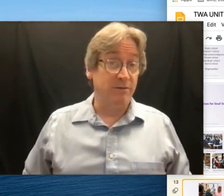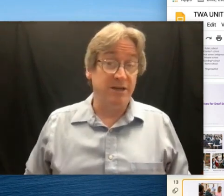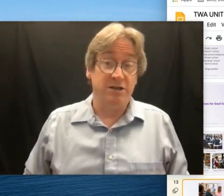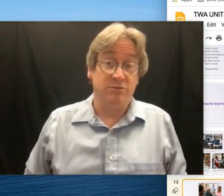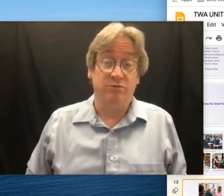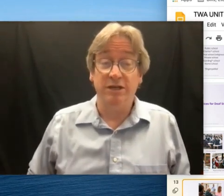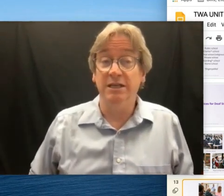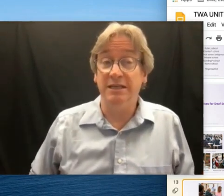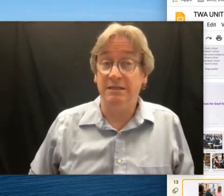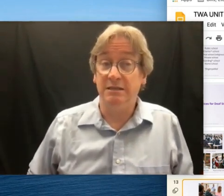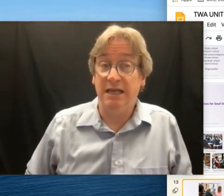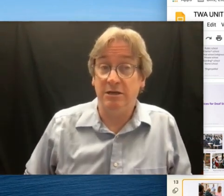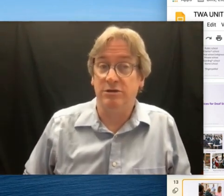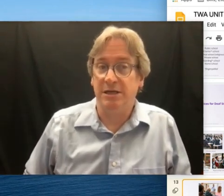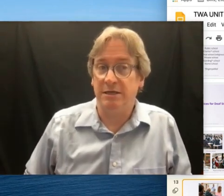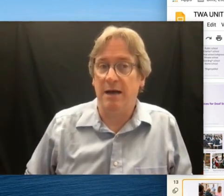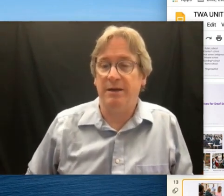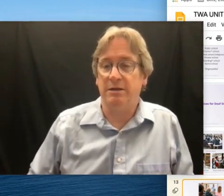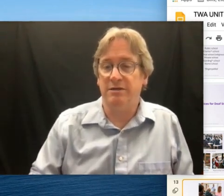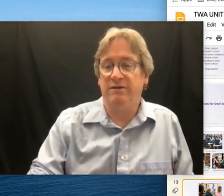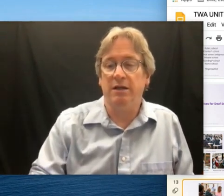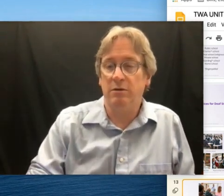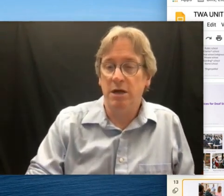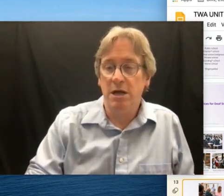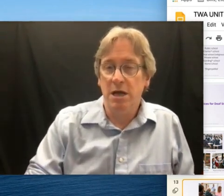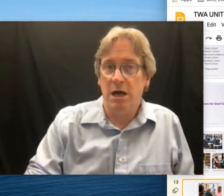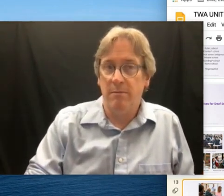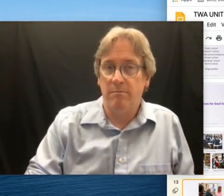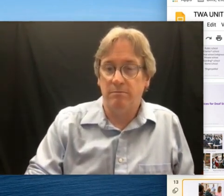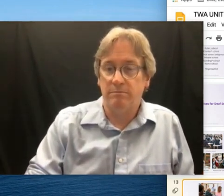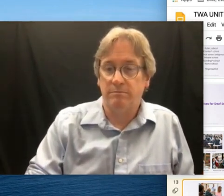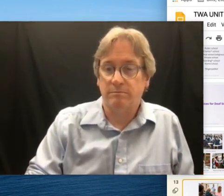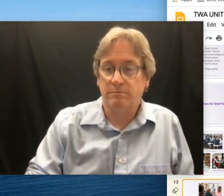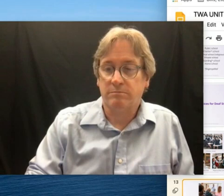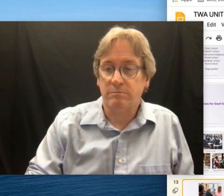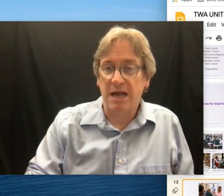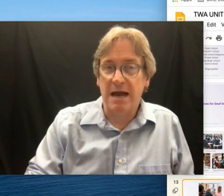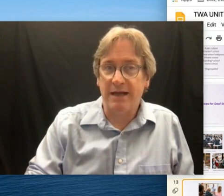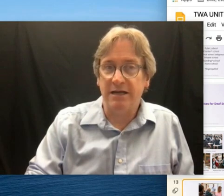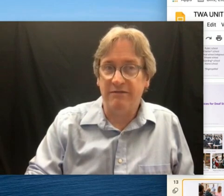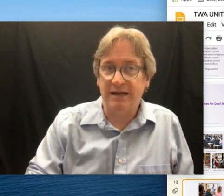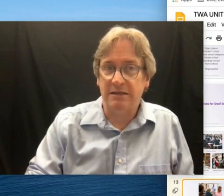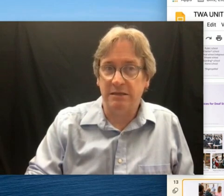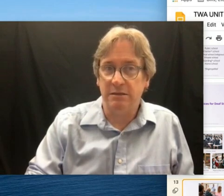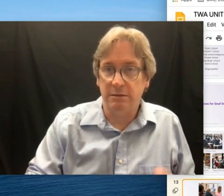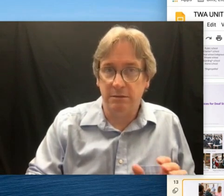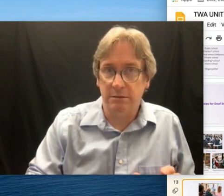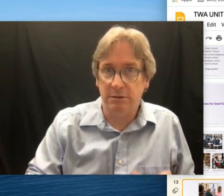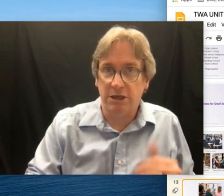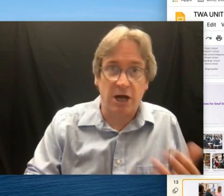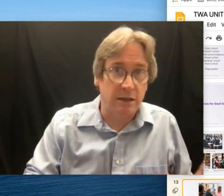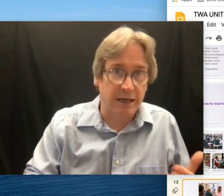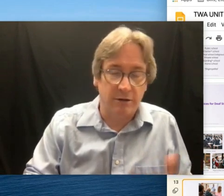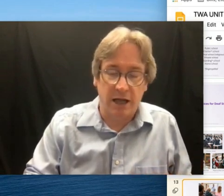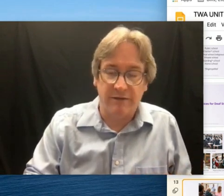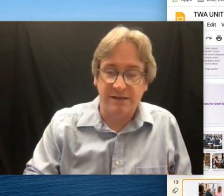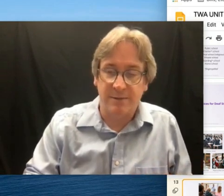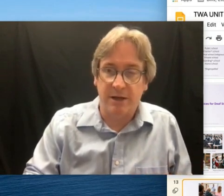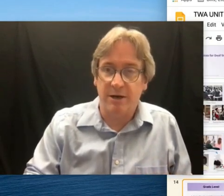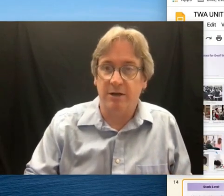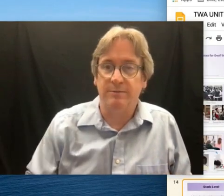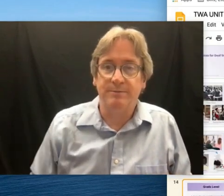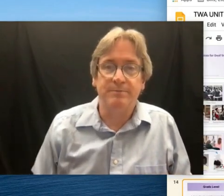Language deprivation is a really interesting topic to follow, and how that can affect a child later in